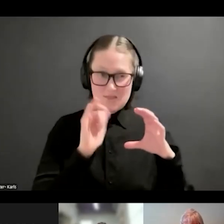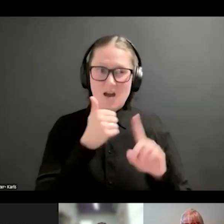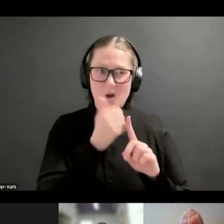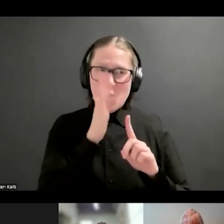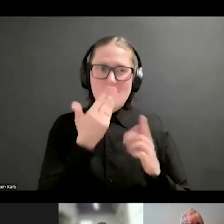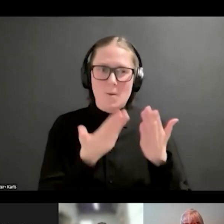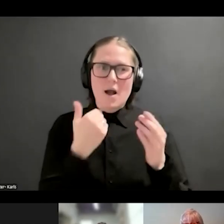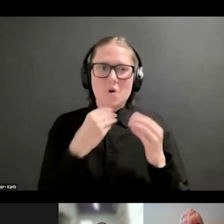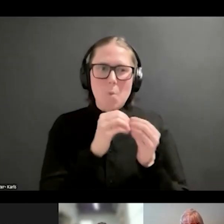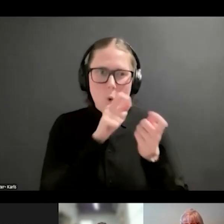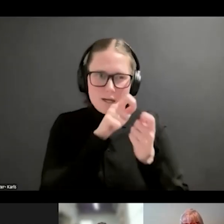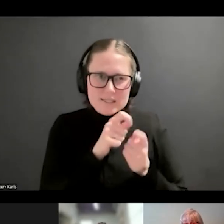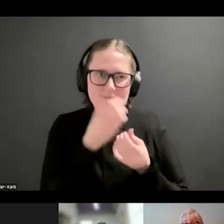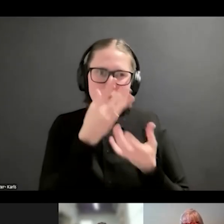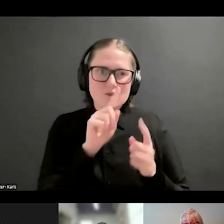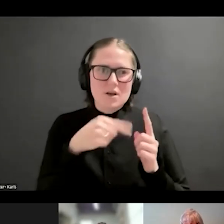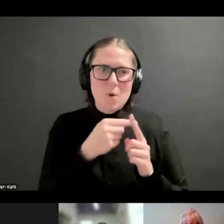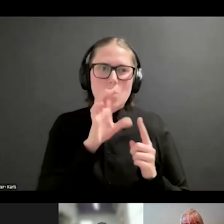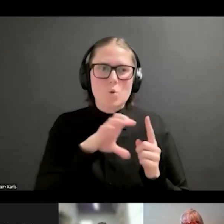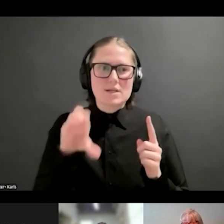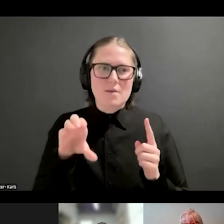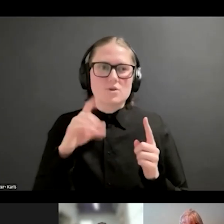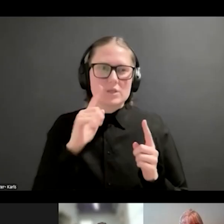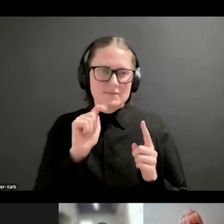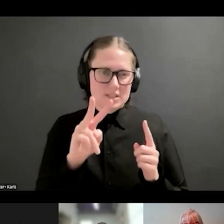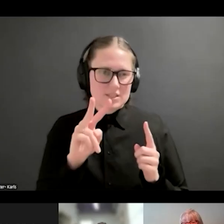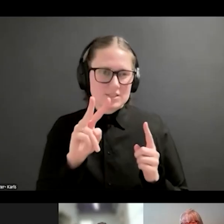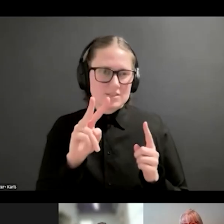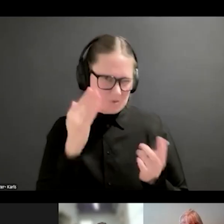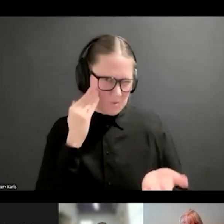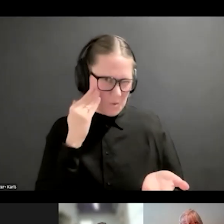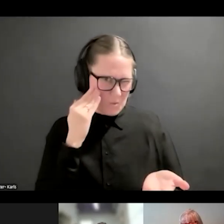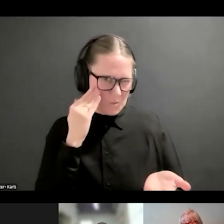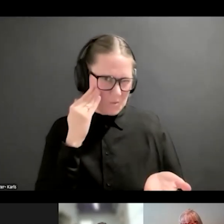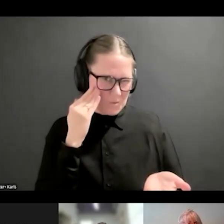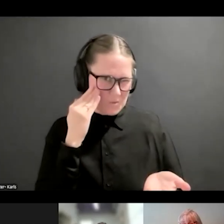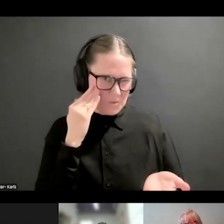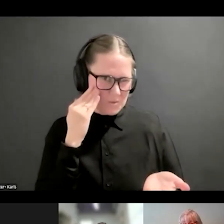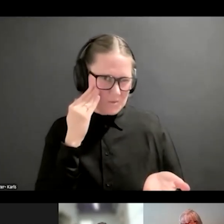information on the closed captioning for TVs. Do you know?